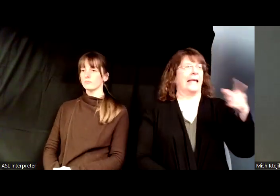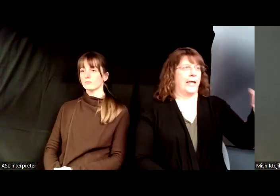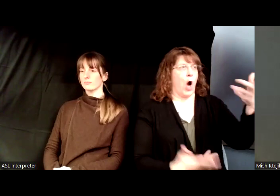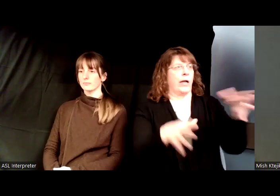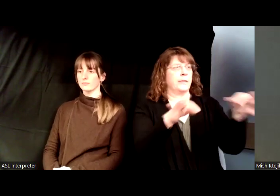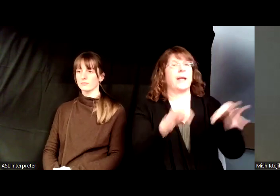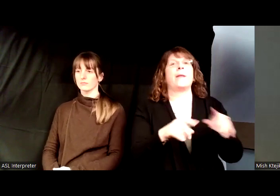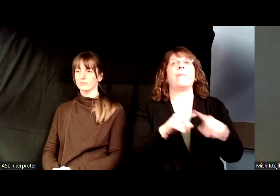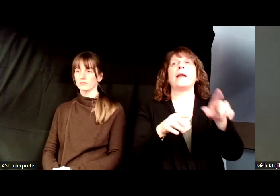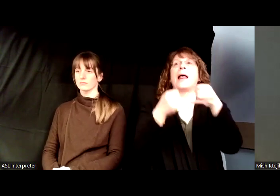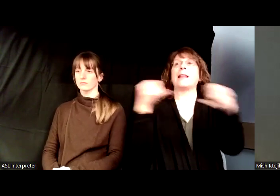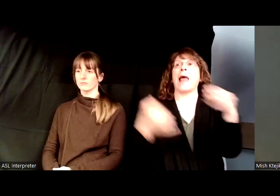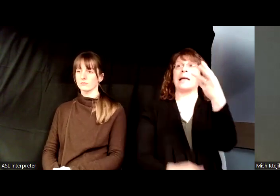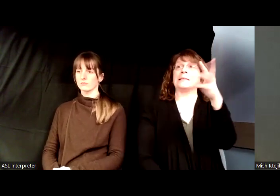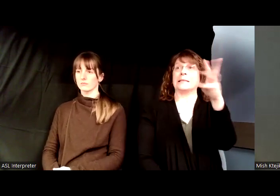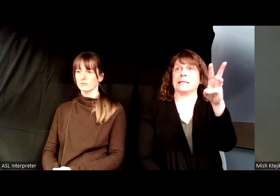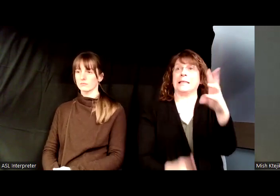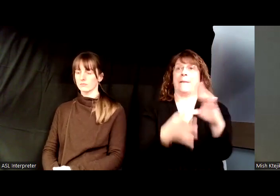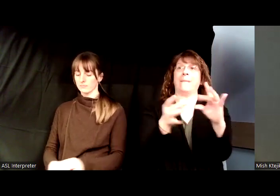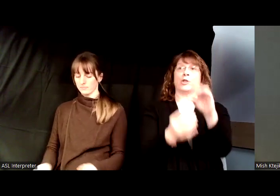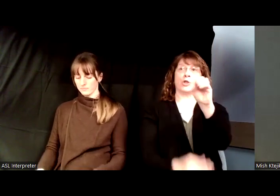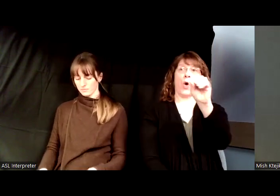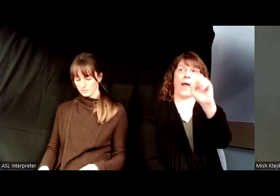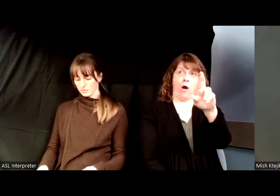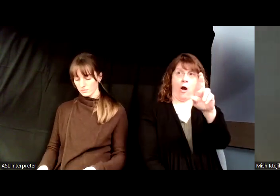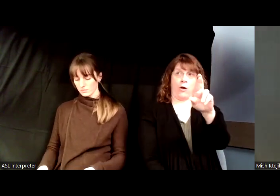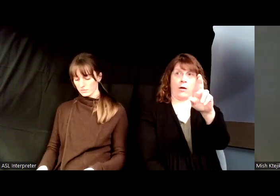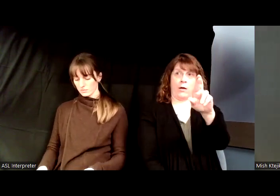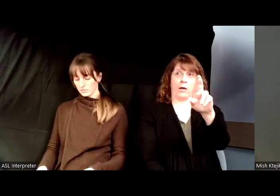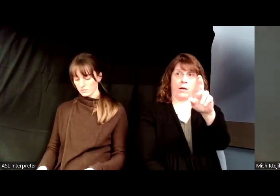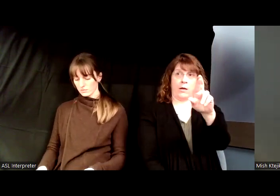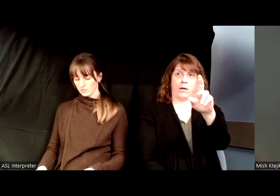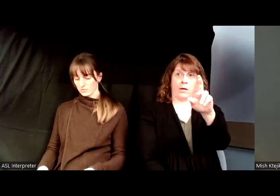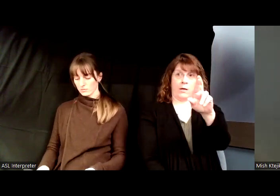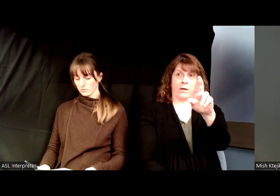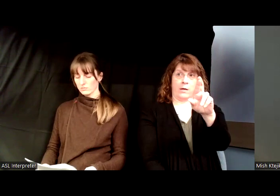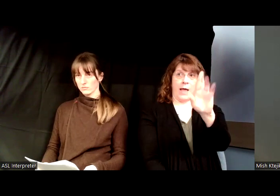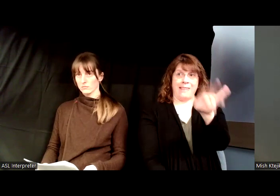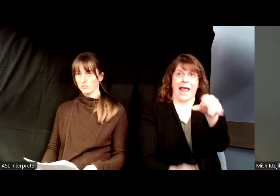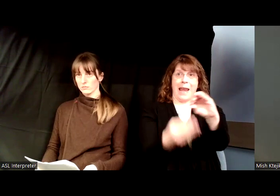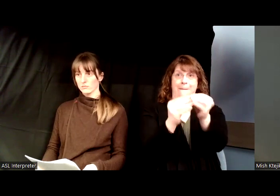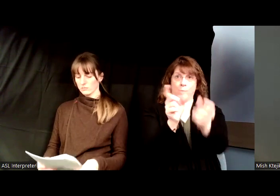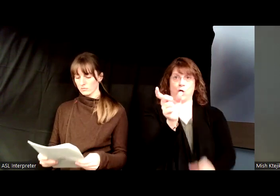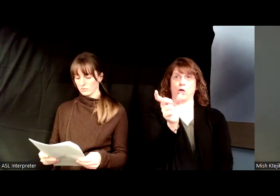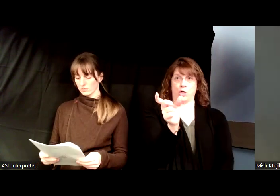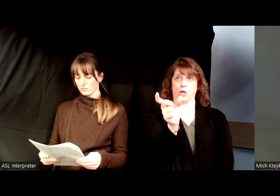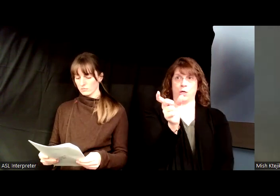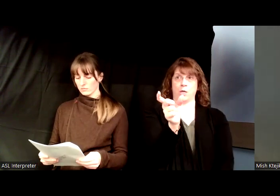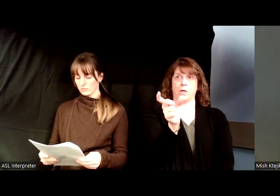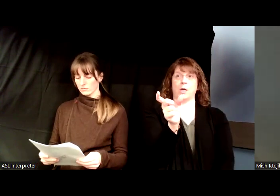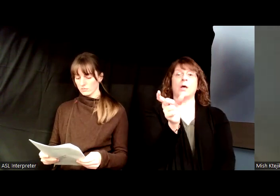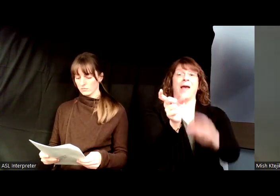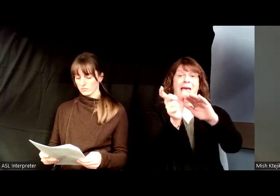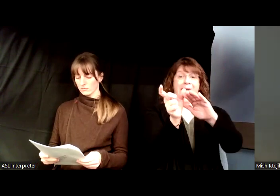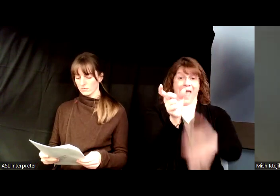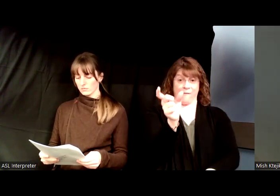This is Tammy, and I think Eric already explained it. So, but line 16 mentions OAR. And that big